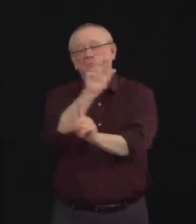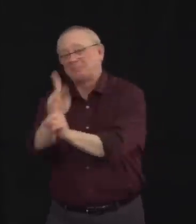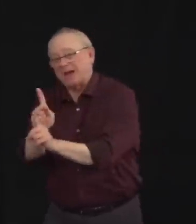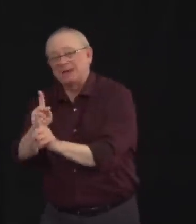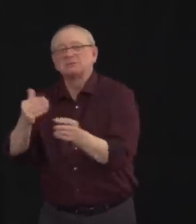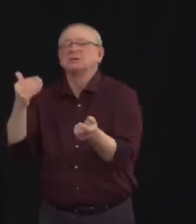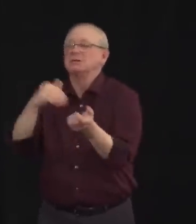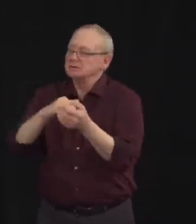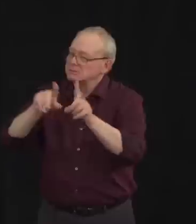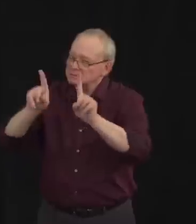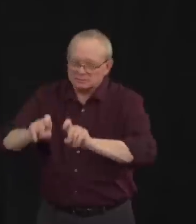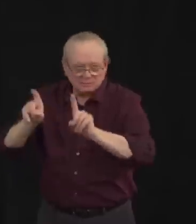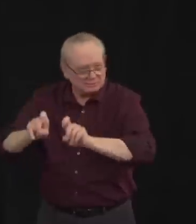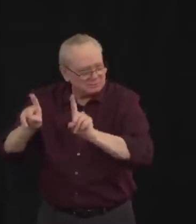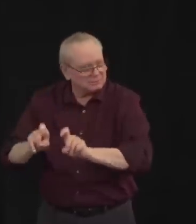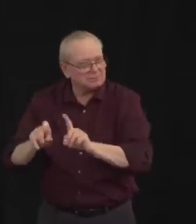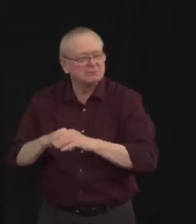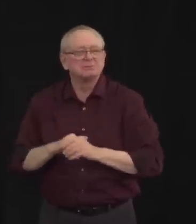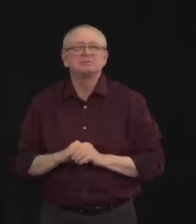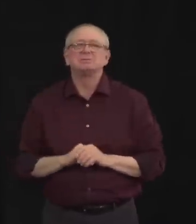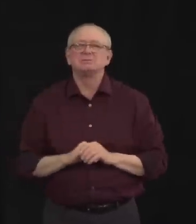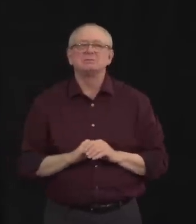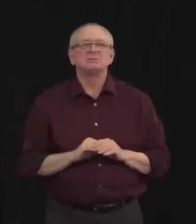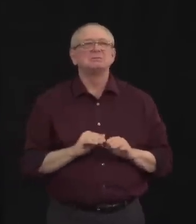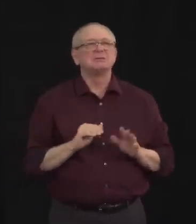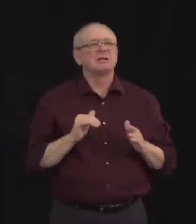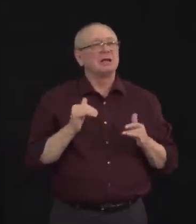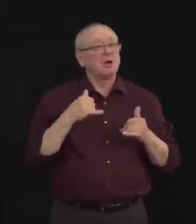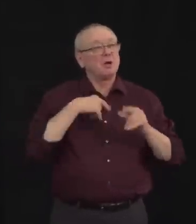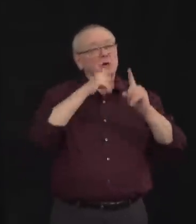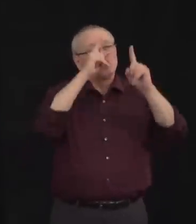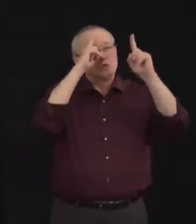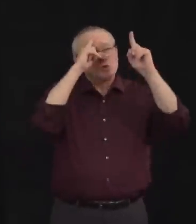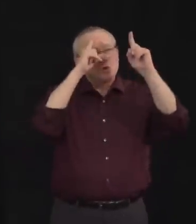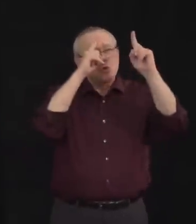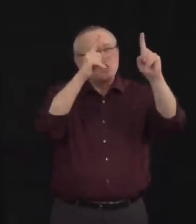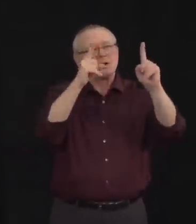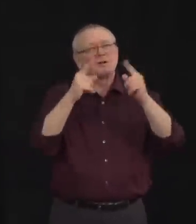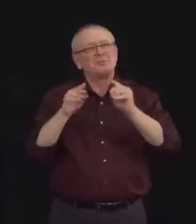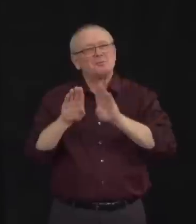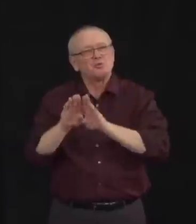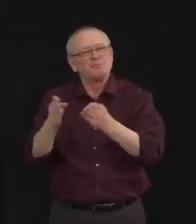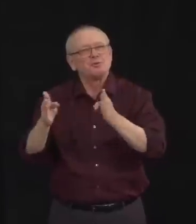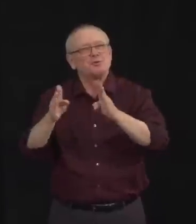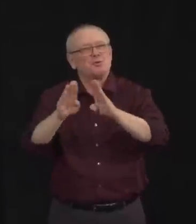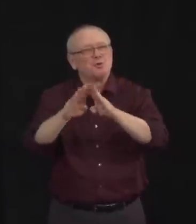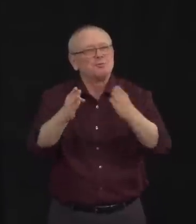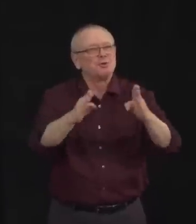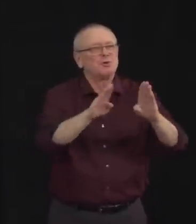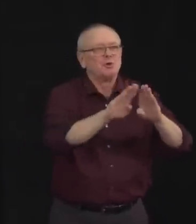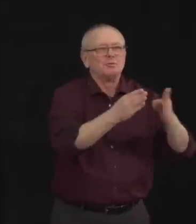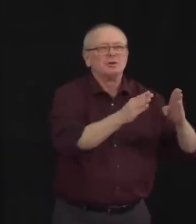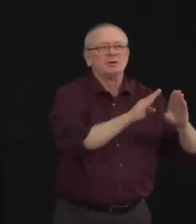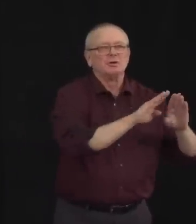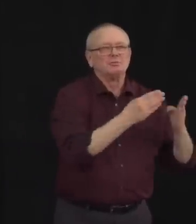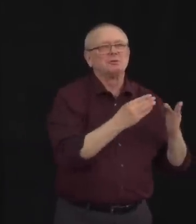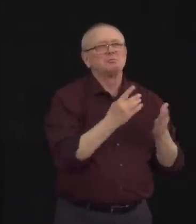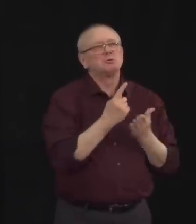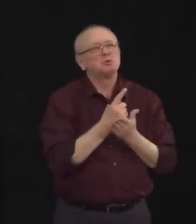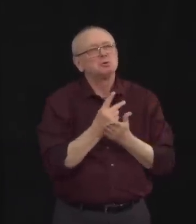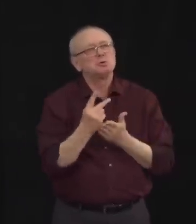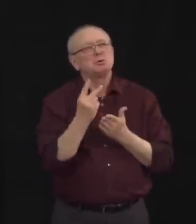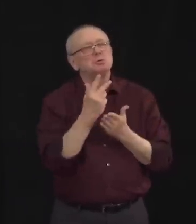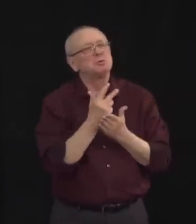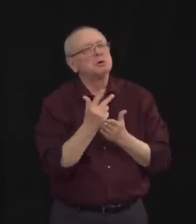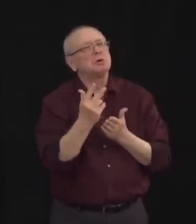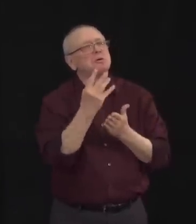to us as we build our plan to reopen businesses and public places over the coming weeks and months. We need to gather as